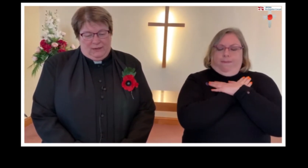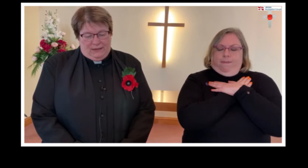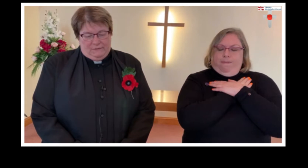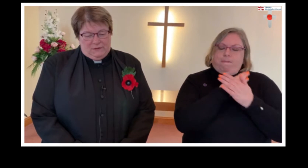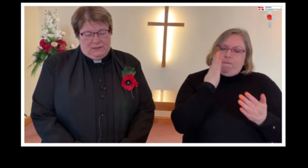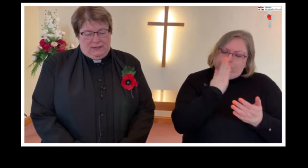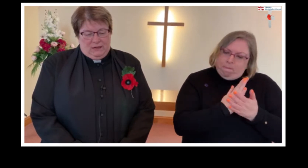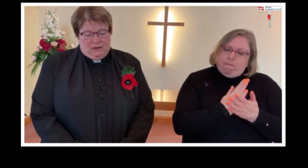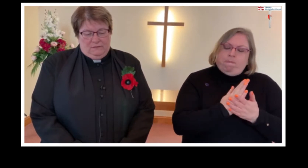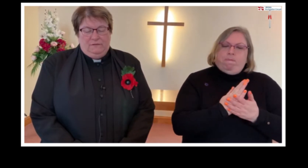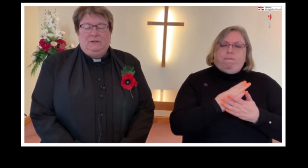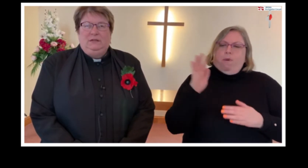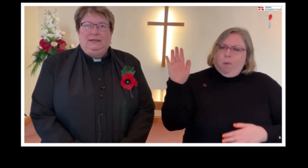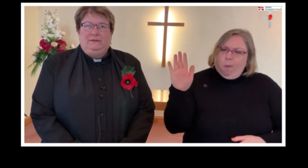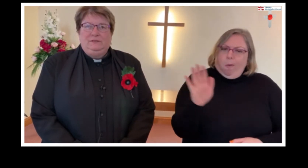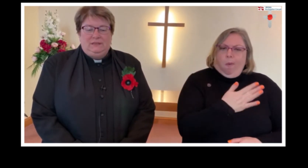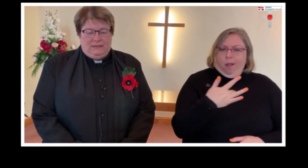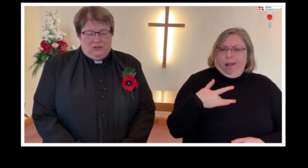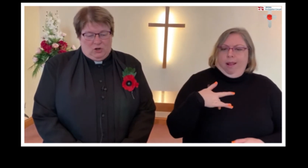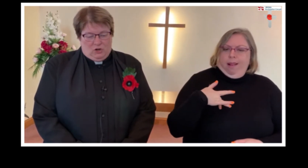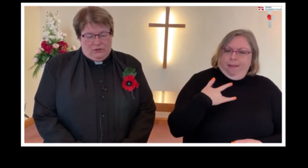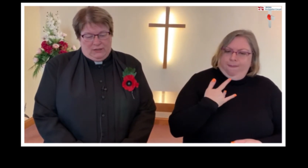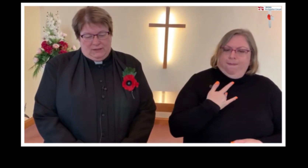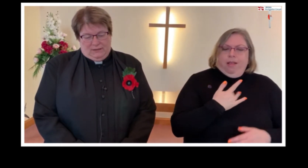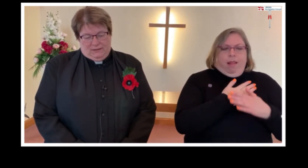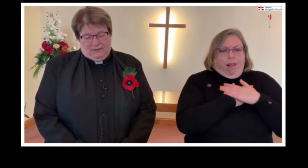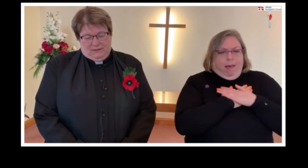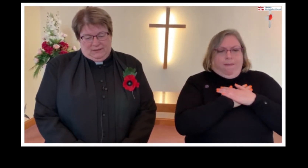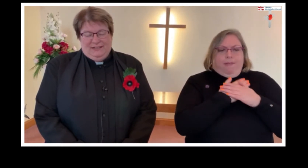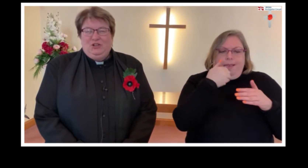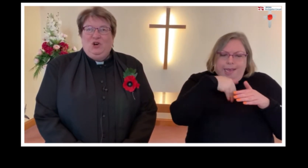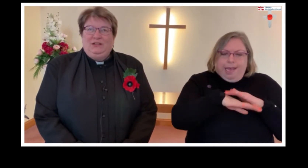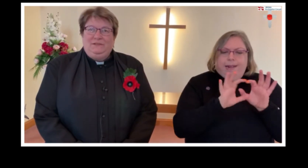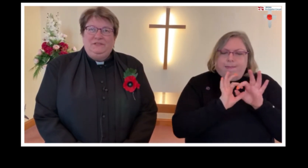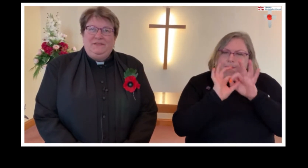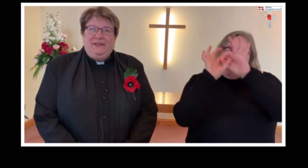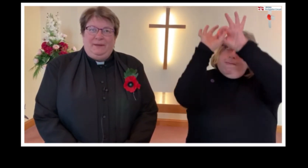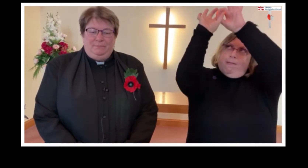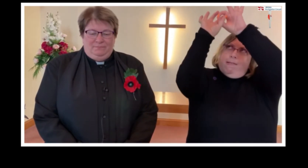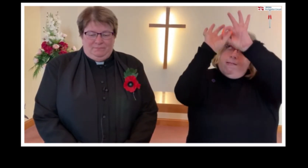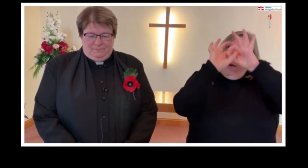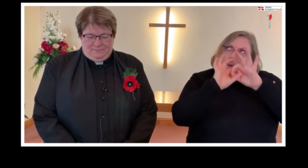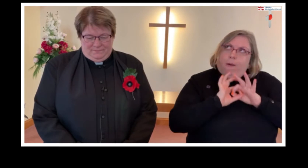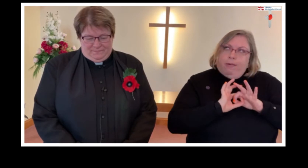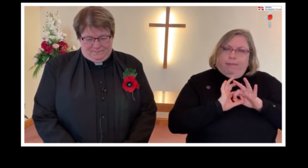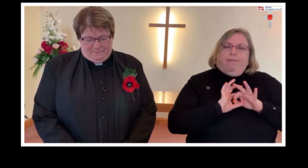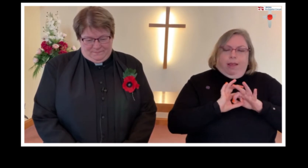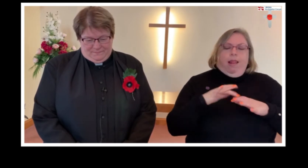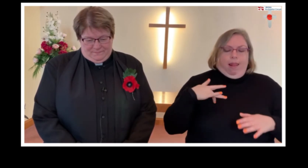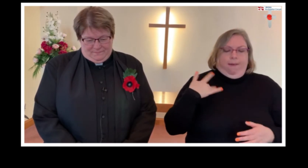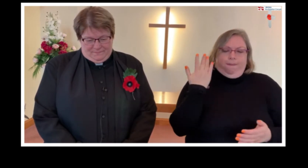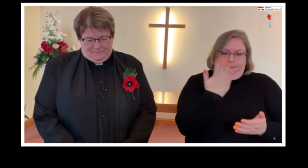Everyone who lives in love lives in God, and God lives in them.